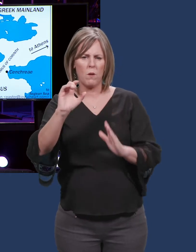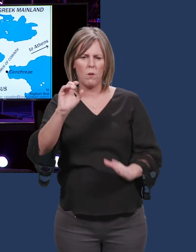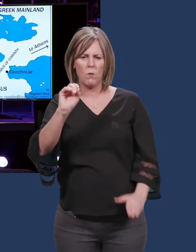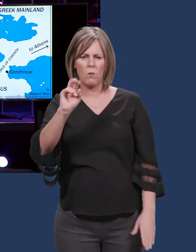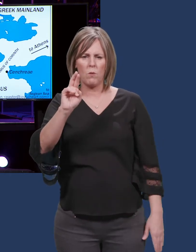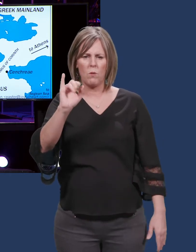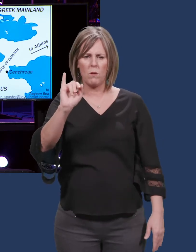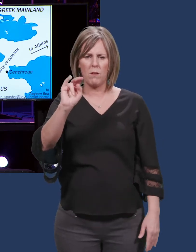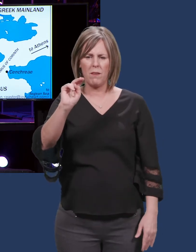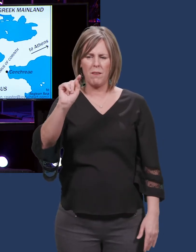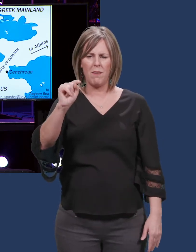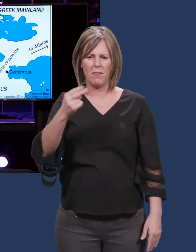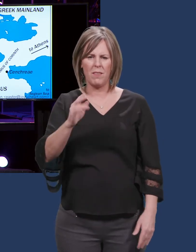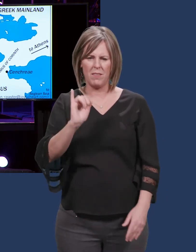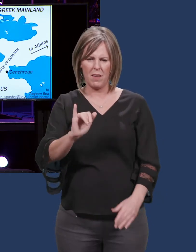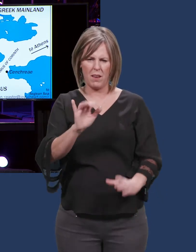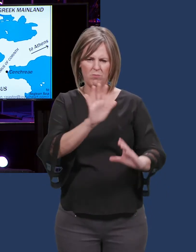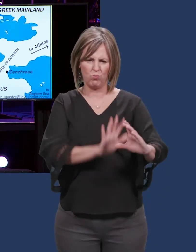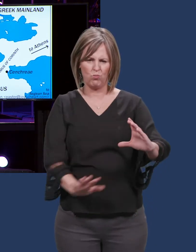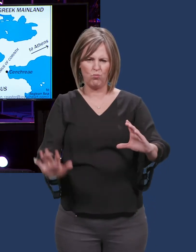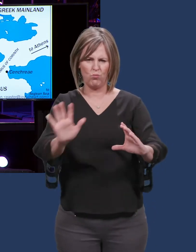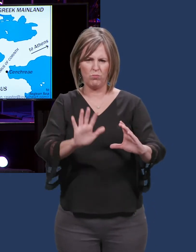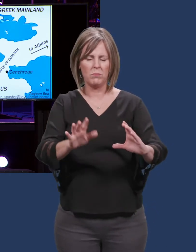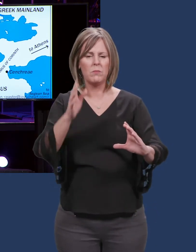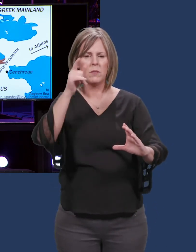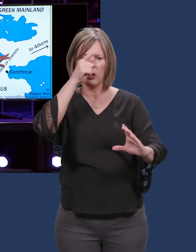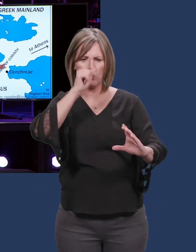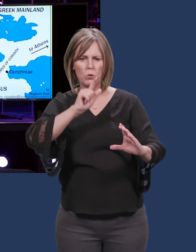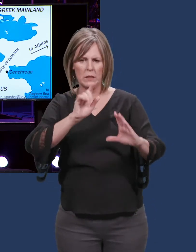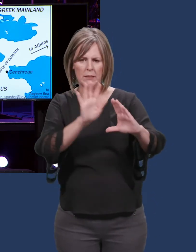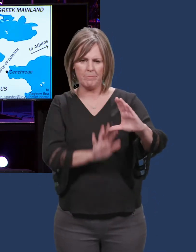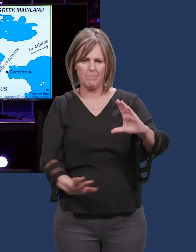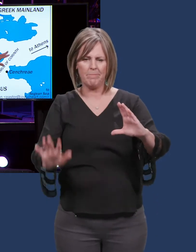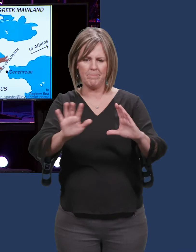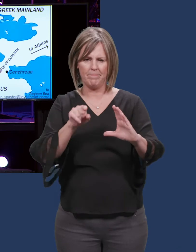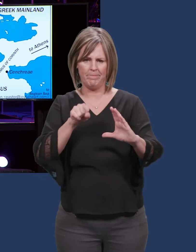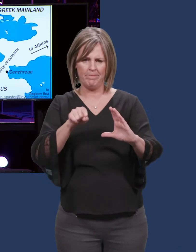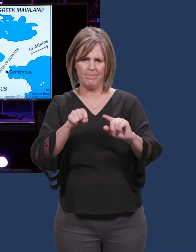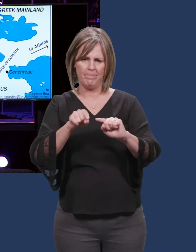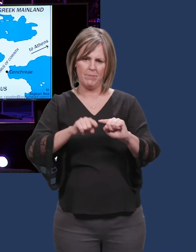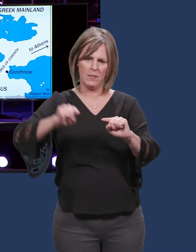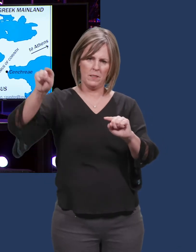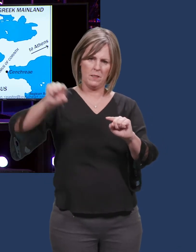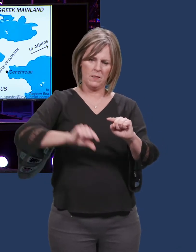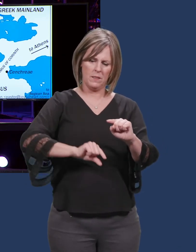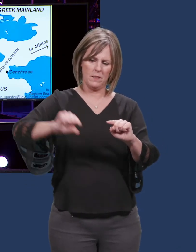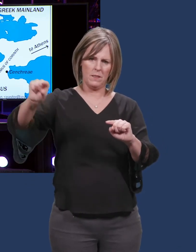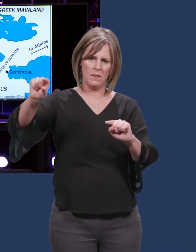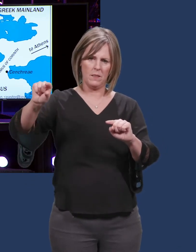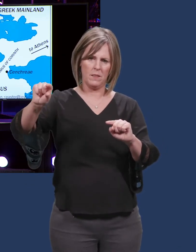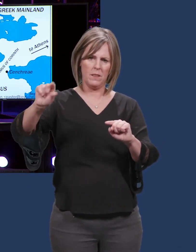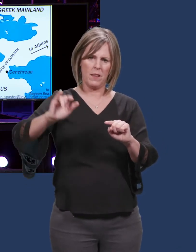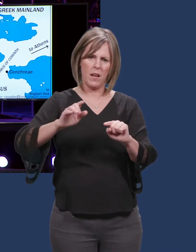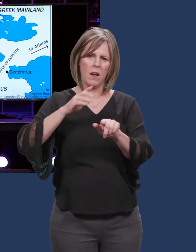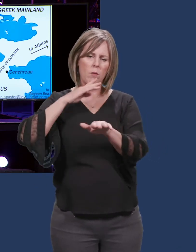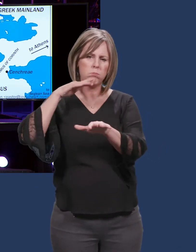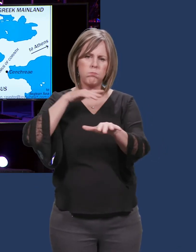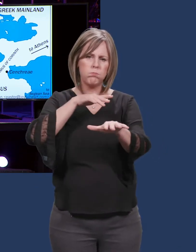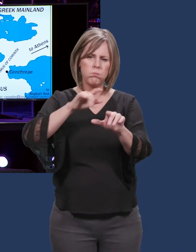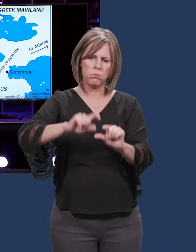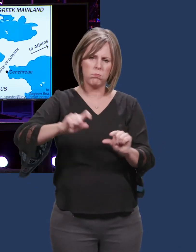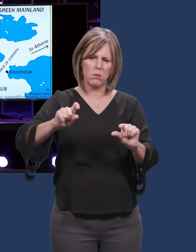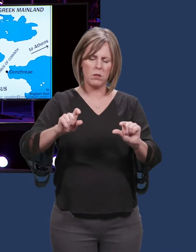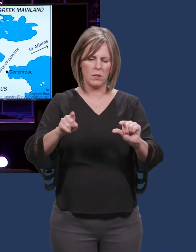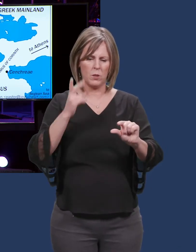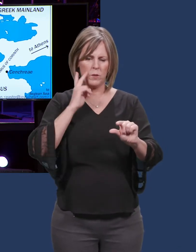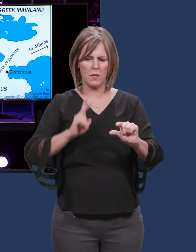the context that's important. It's in Greece, and it's right next to this isthmus of Corinth that connects these two land